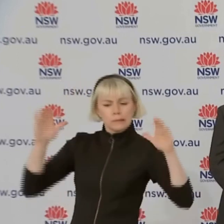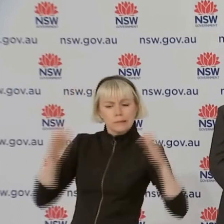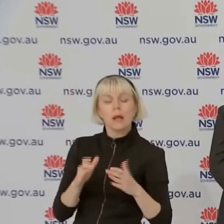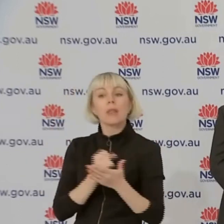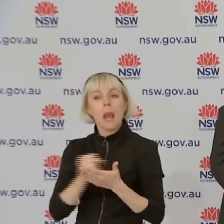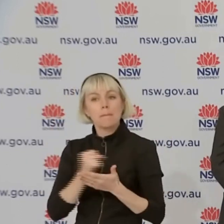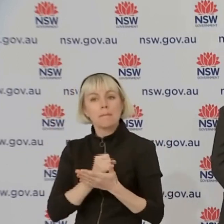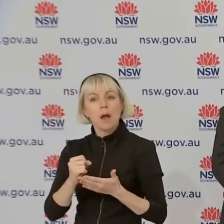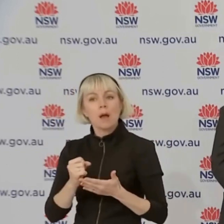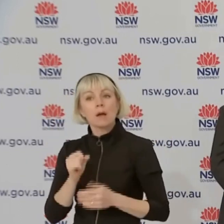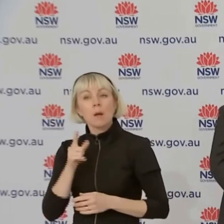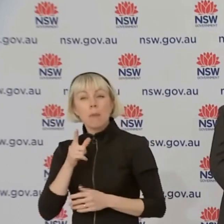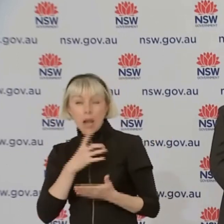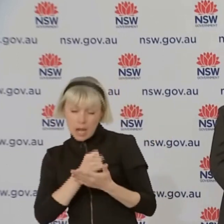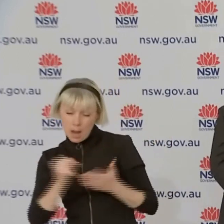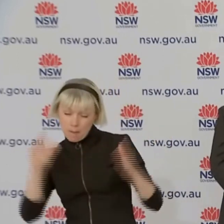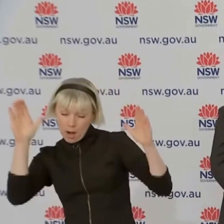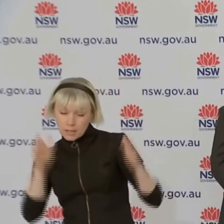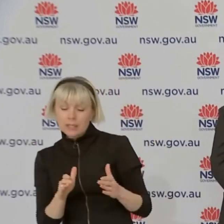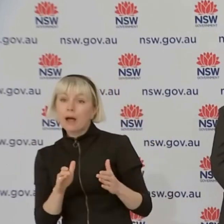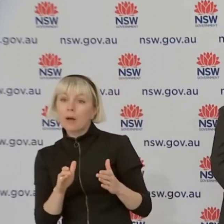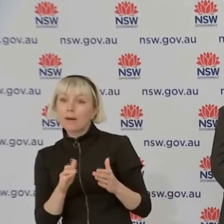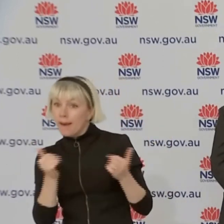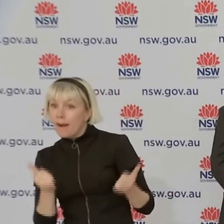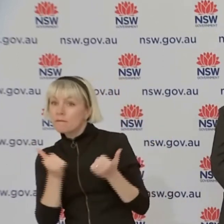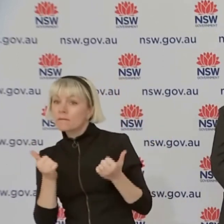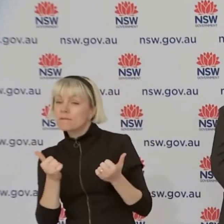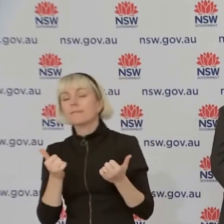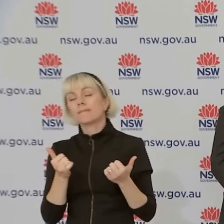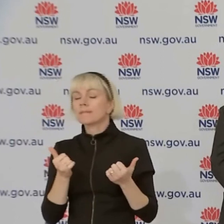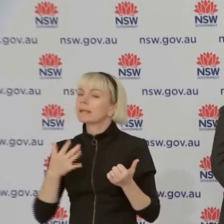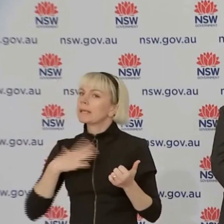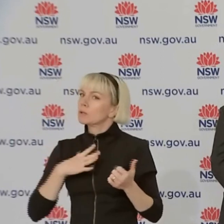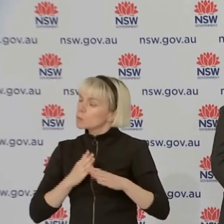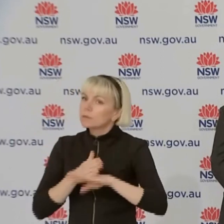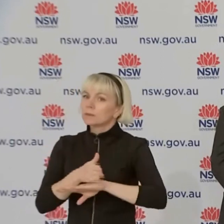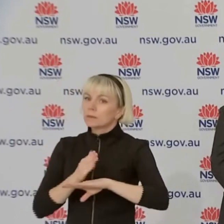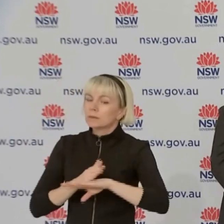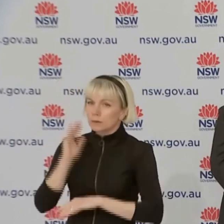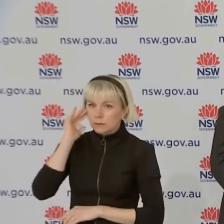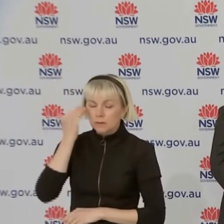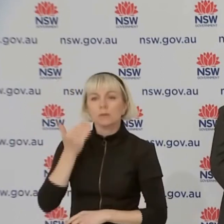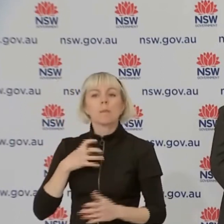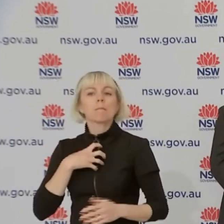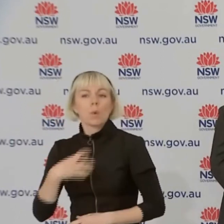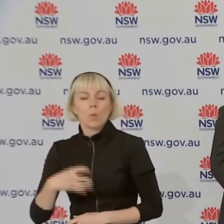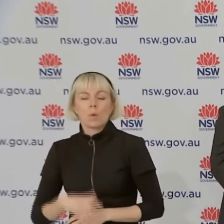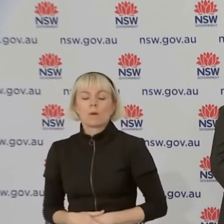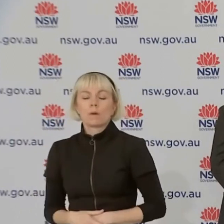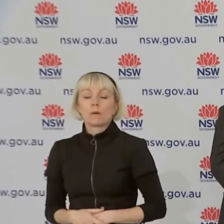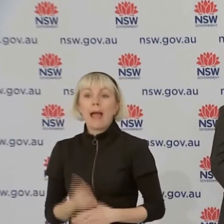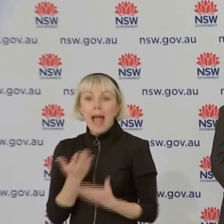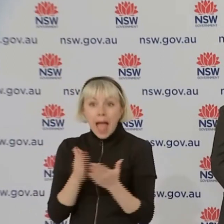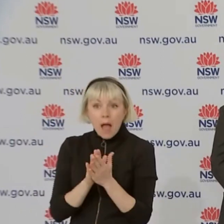keep the virus at bay. We need to get those numbers down, and the lower the numbers get, and the higher our vaccination rate by the